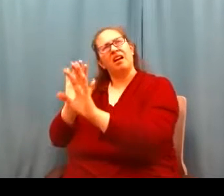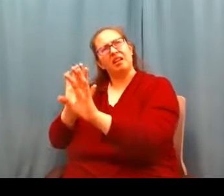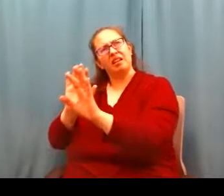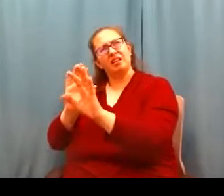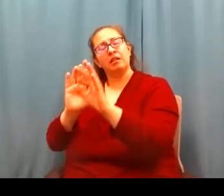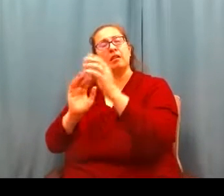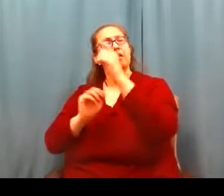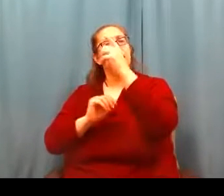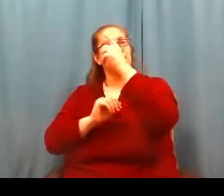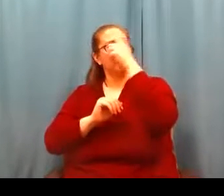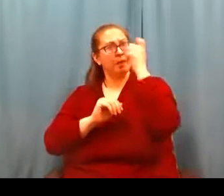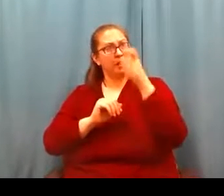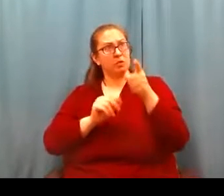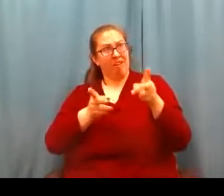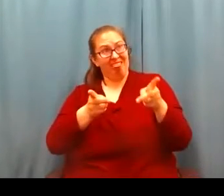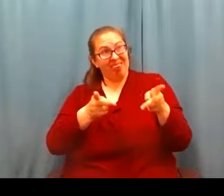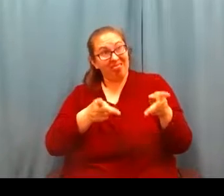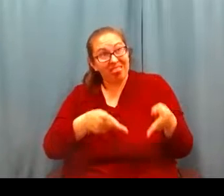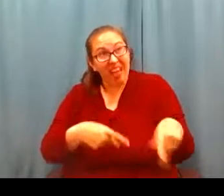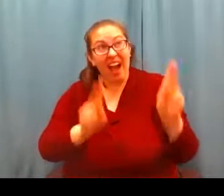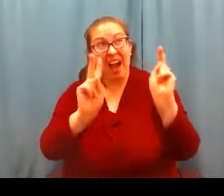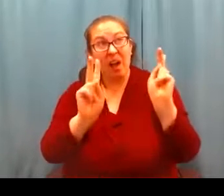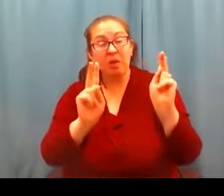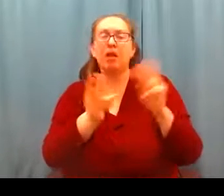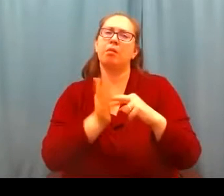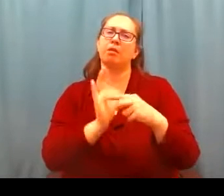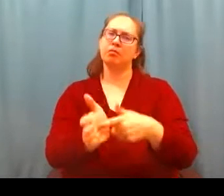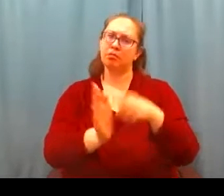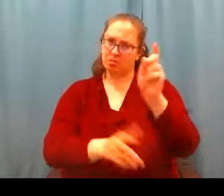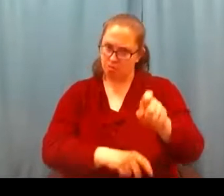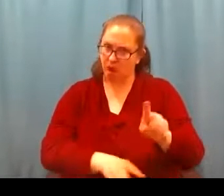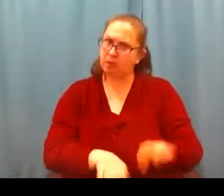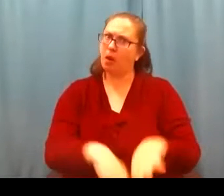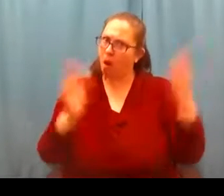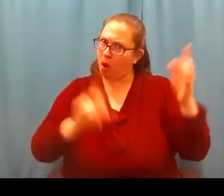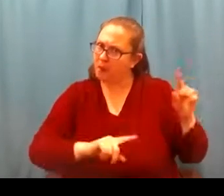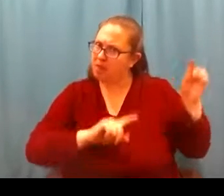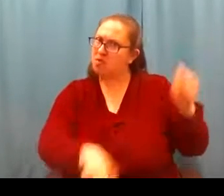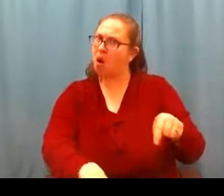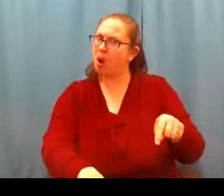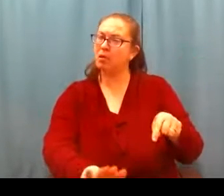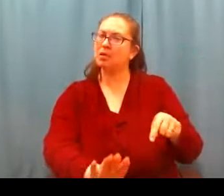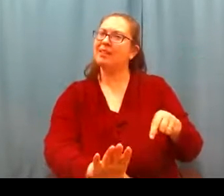allowed, your business is allowed to open, does not mean you have to open. I mean, that, I hope.